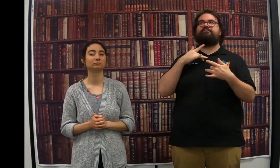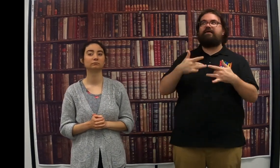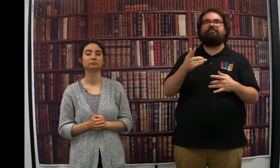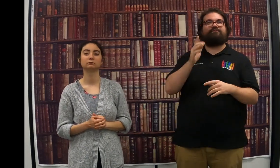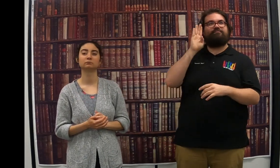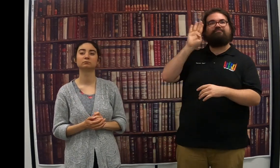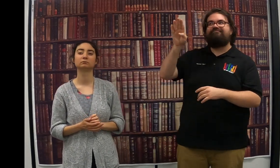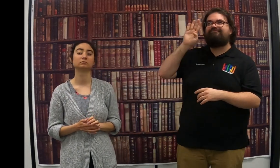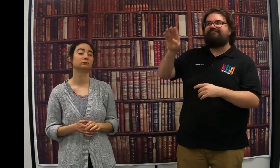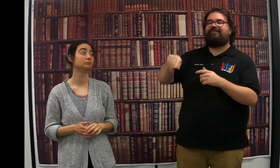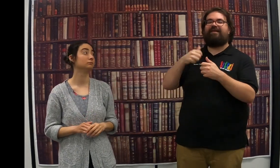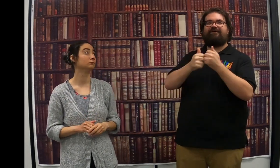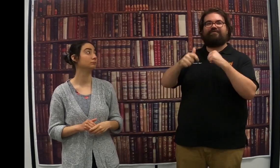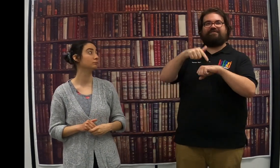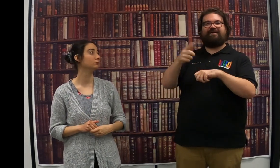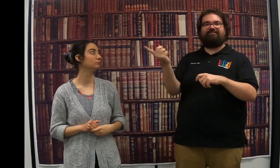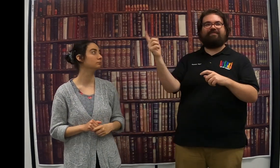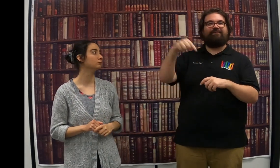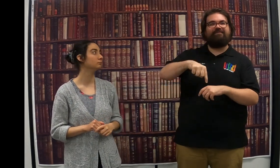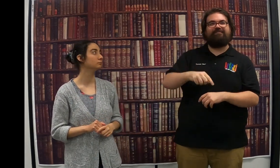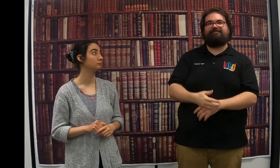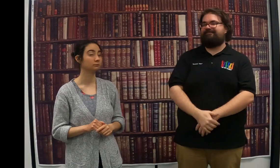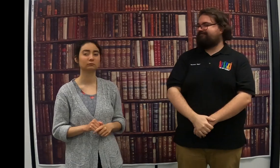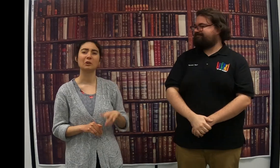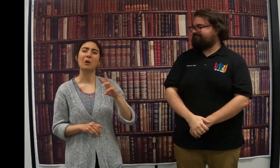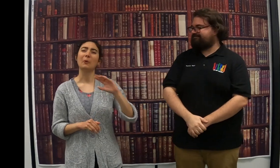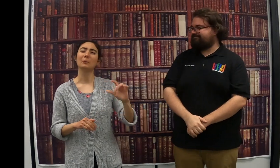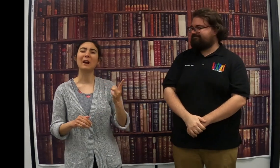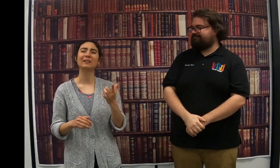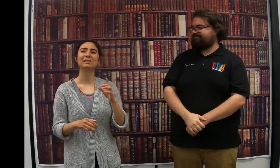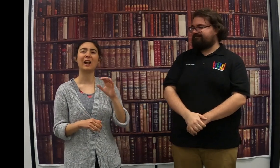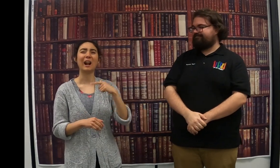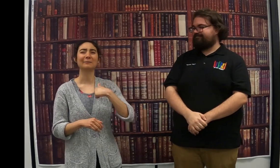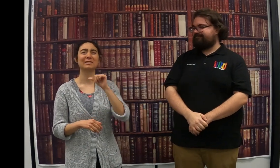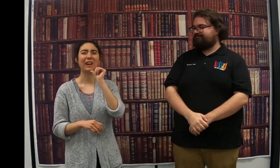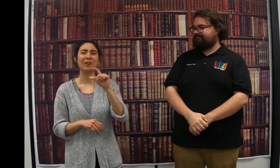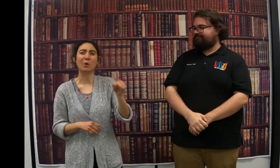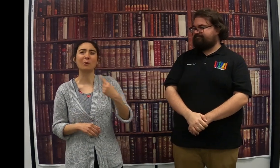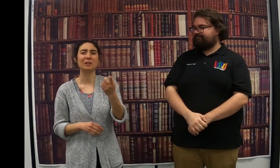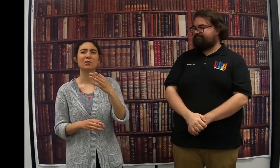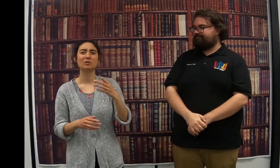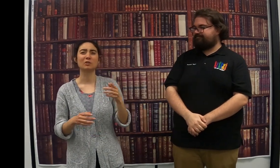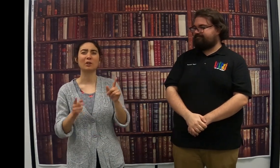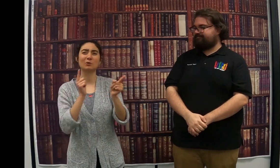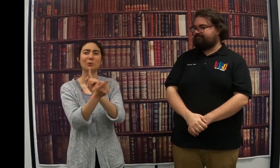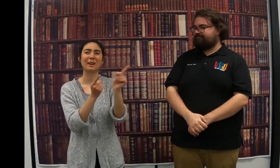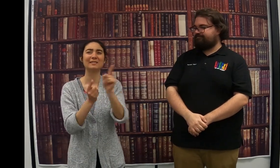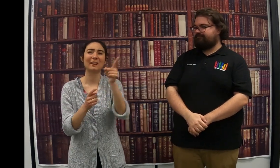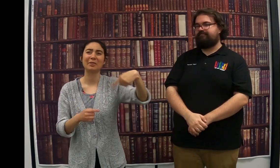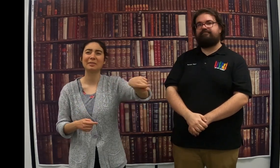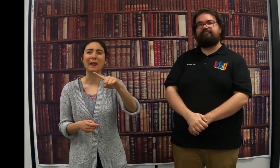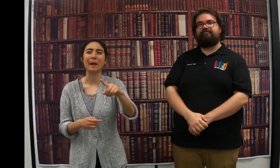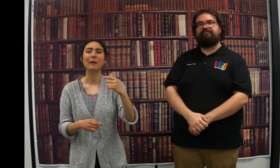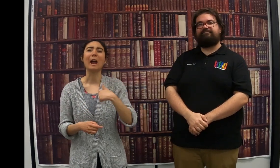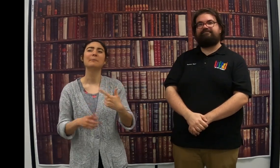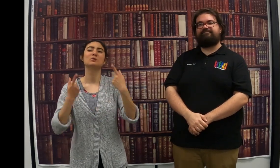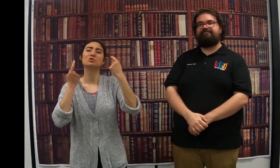they arrived. Well, I not only greet them, I'm trying my hand at communication as well,